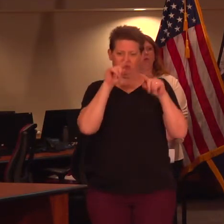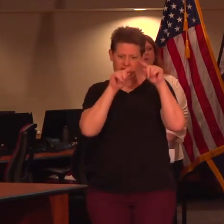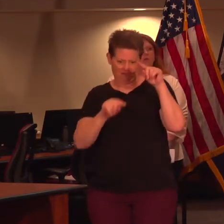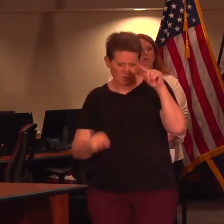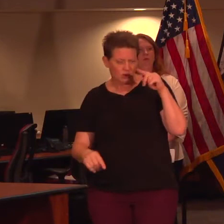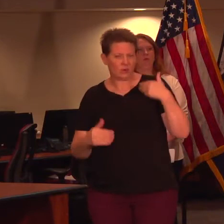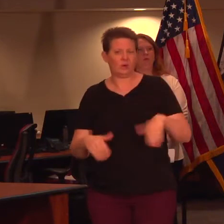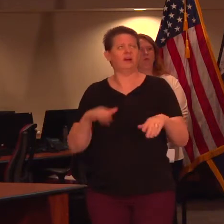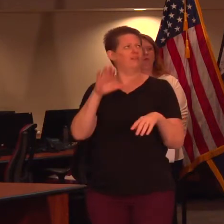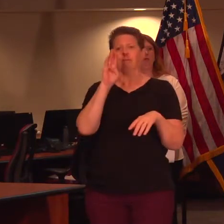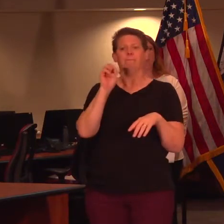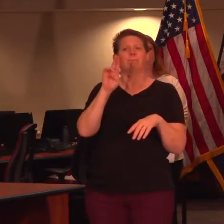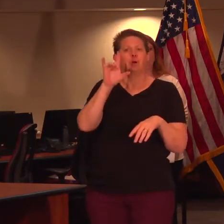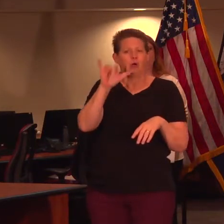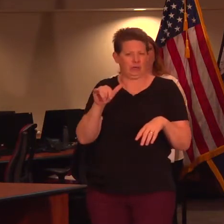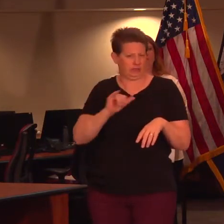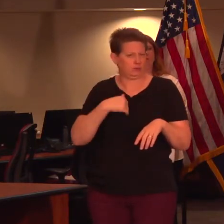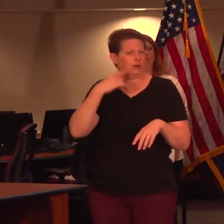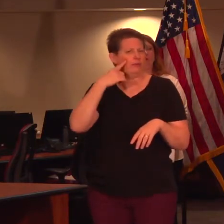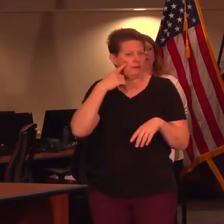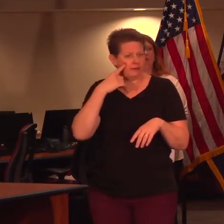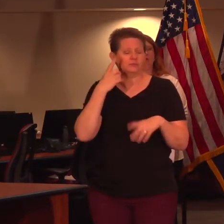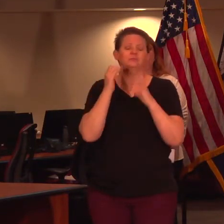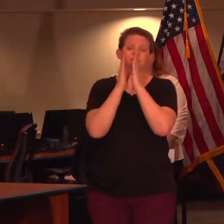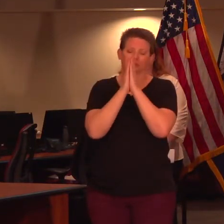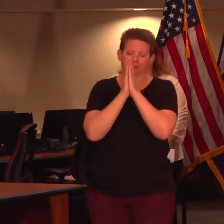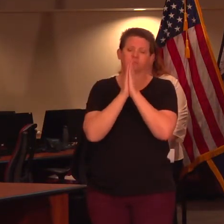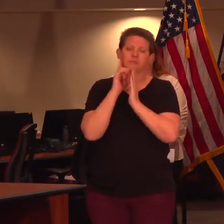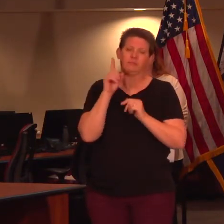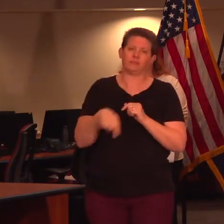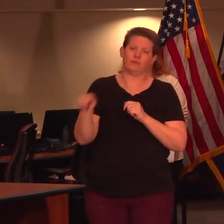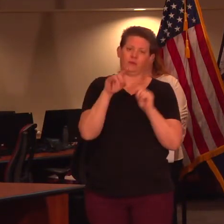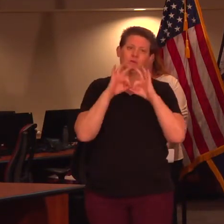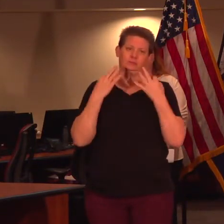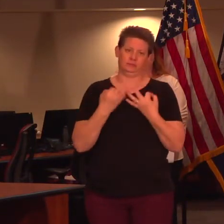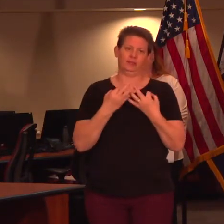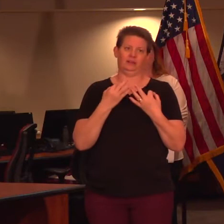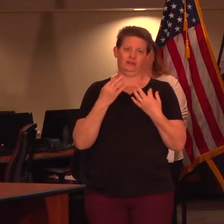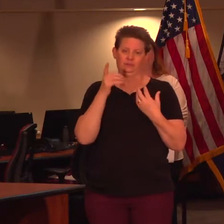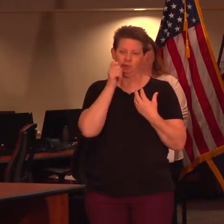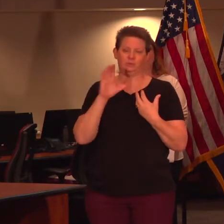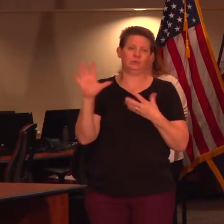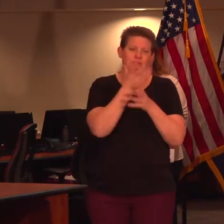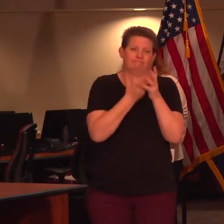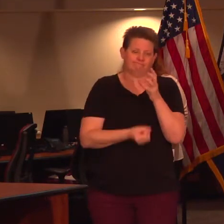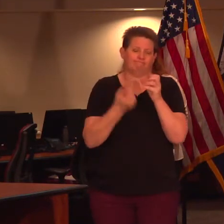as well, and Berkeley, I believe, too. So we pray for those and families who are lost their loved